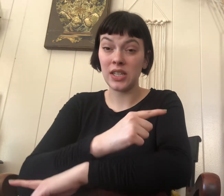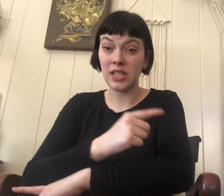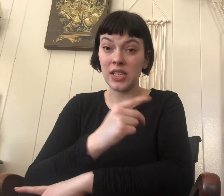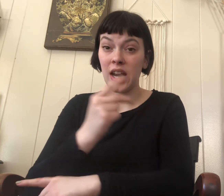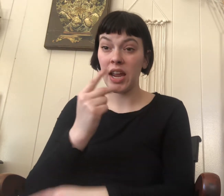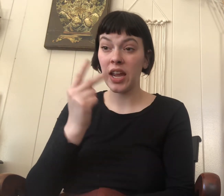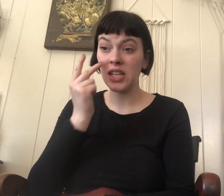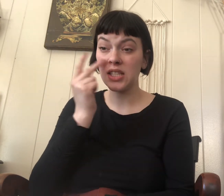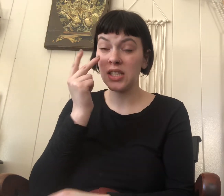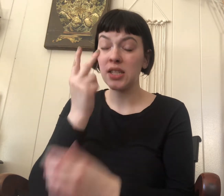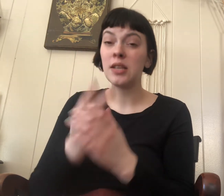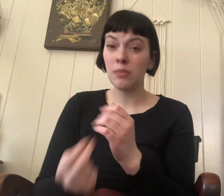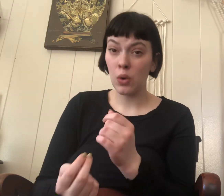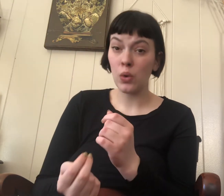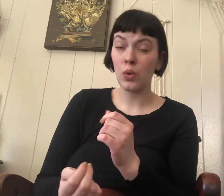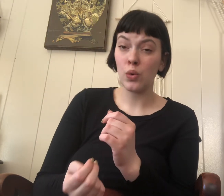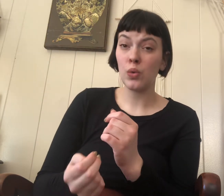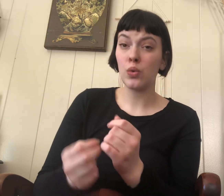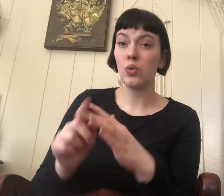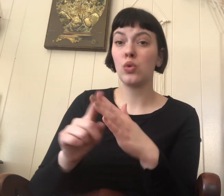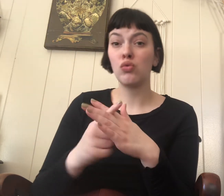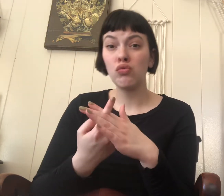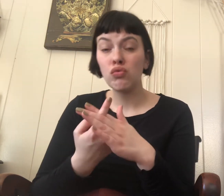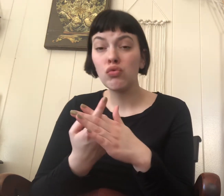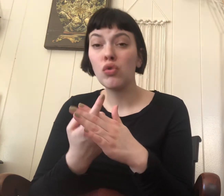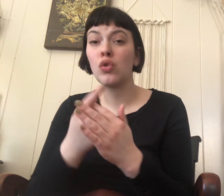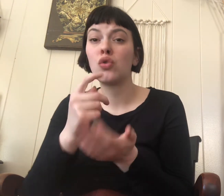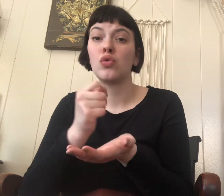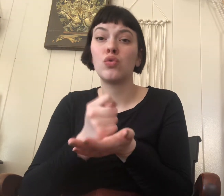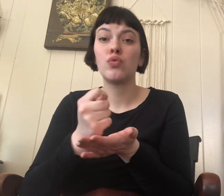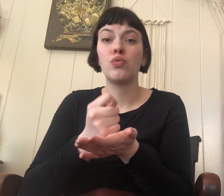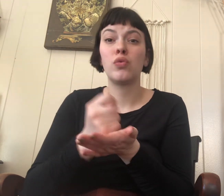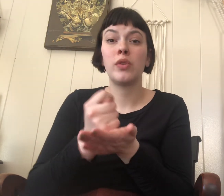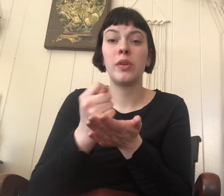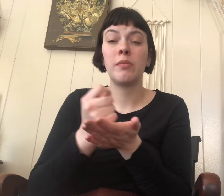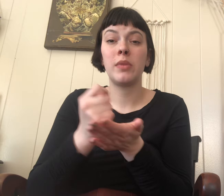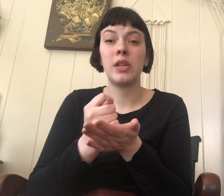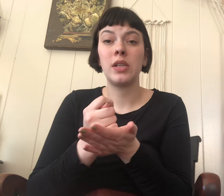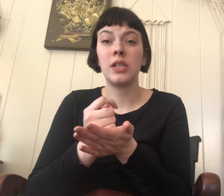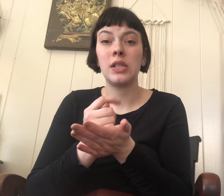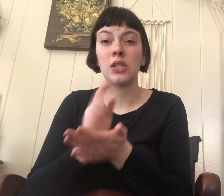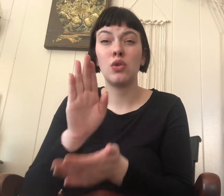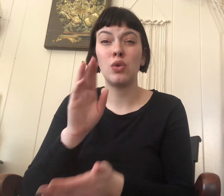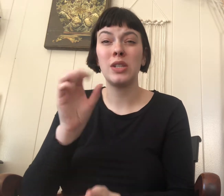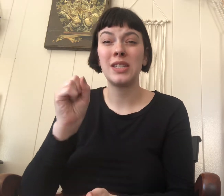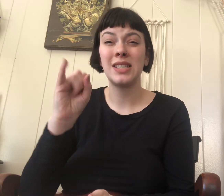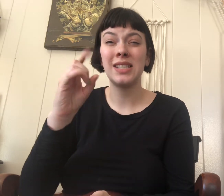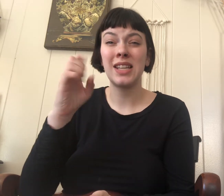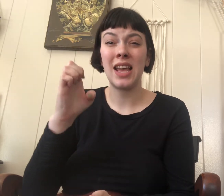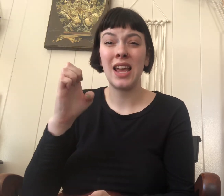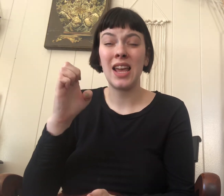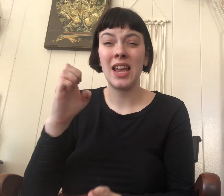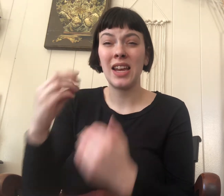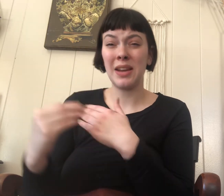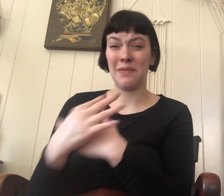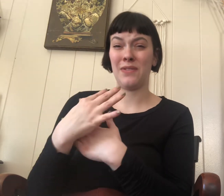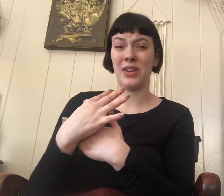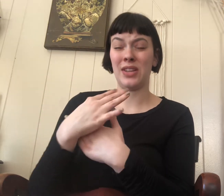of intravenous treatments to prevent side effects, followed by the chemotherapy itself. The length of time all of that takes varies from person